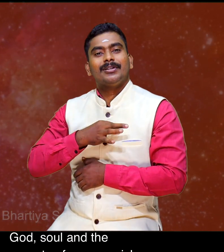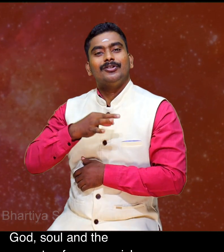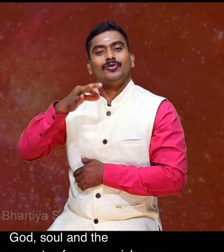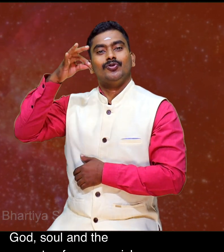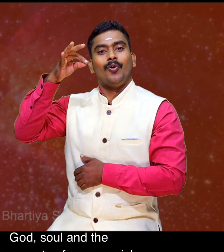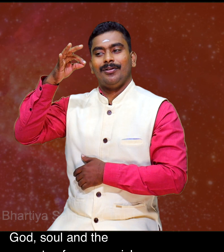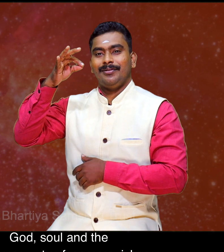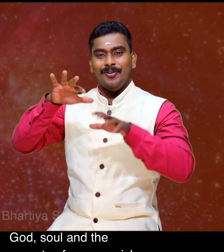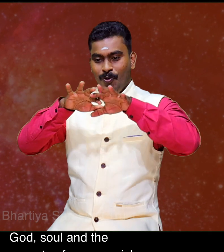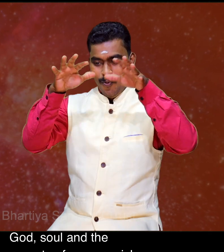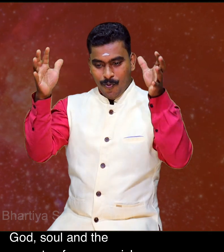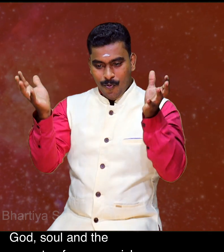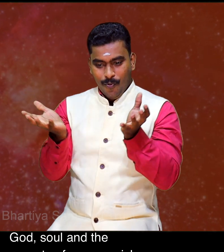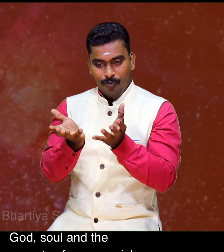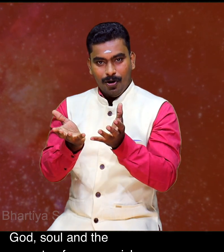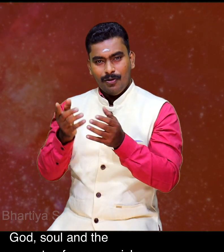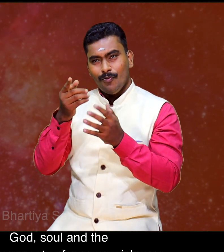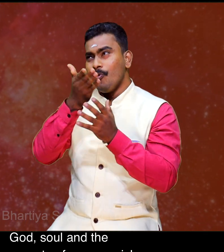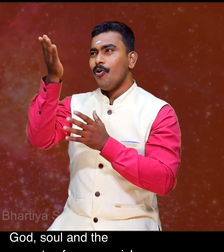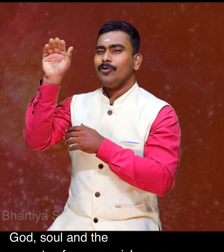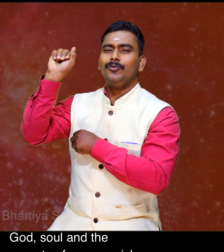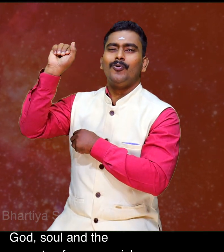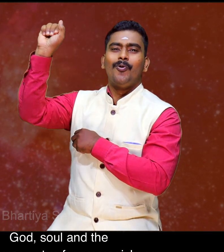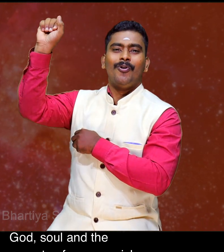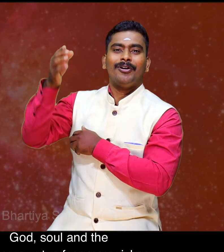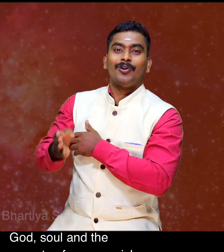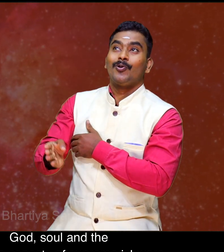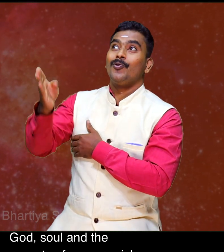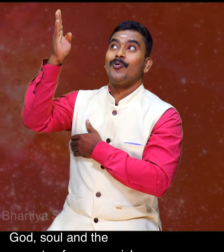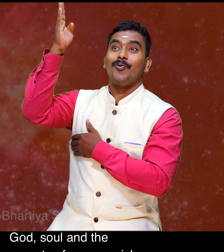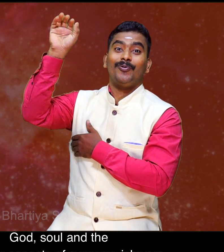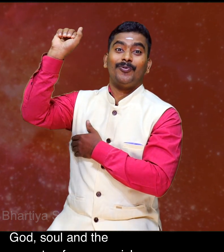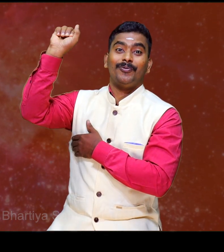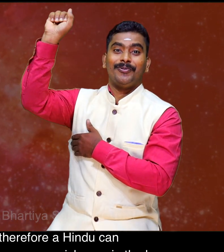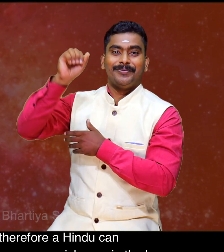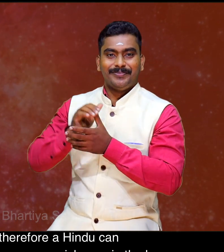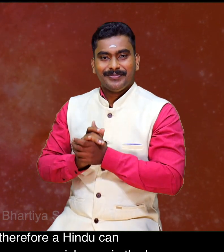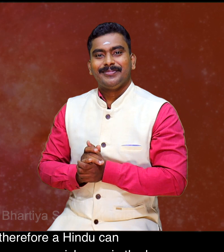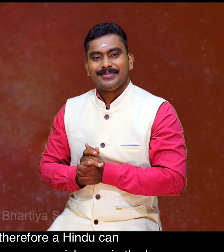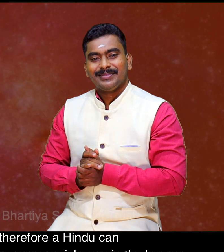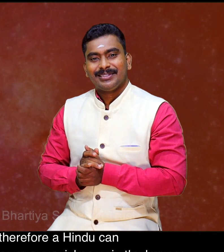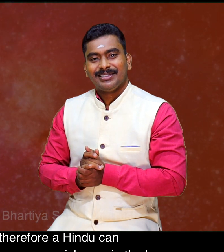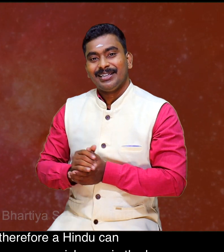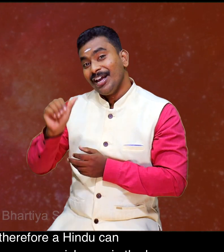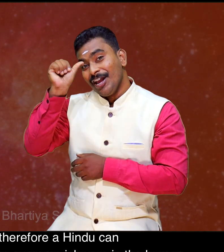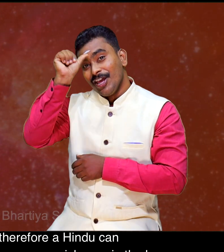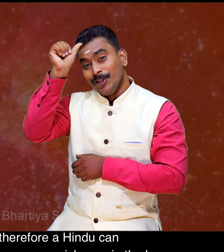God, soul, and the world are aspects of Supreme Ishvara. Therefore, a Hindu can see the